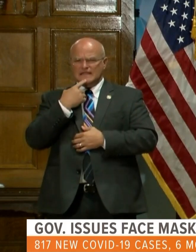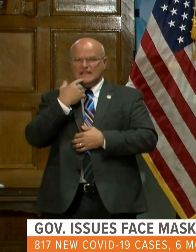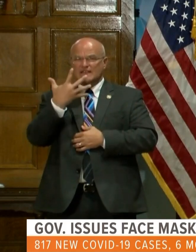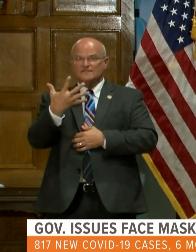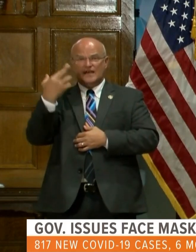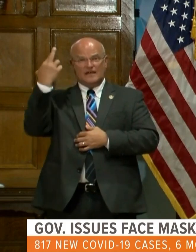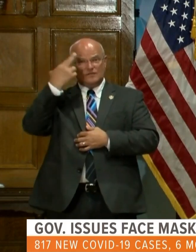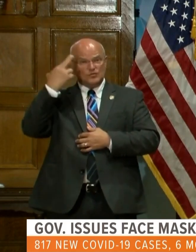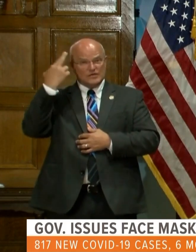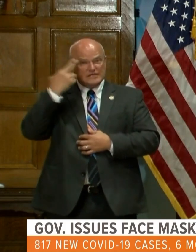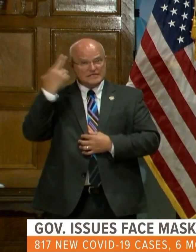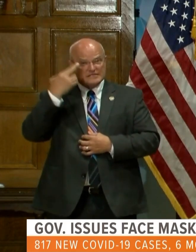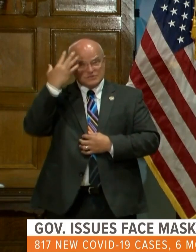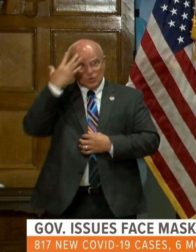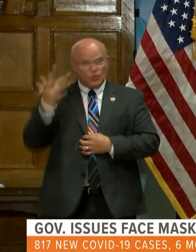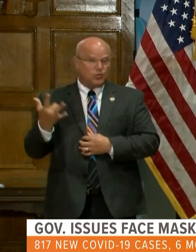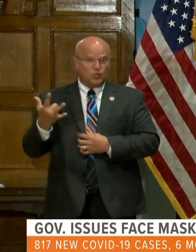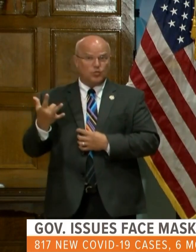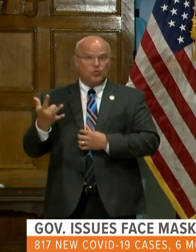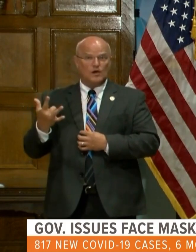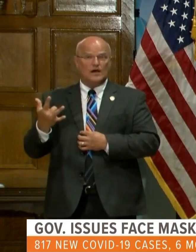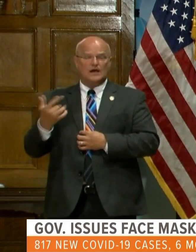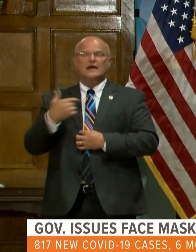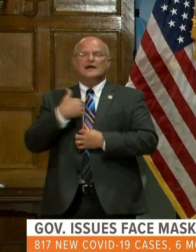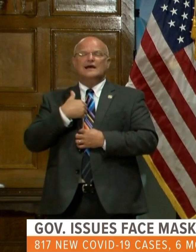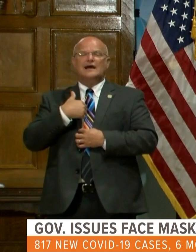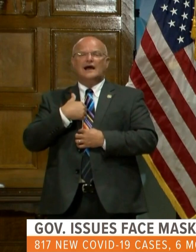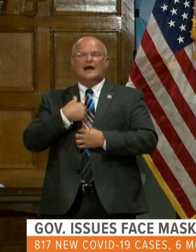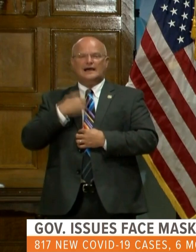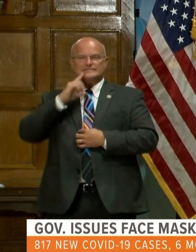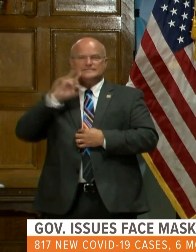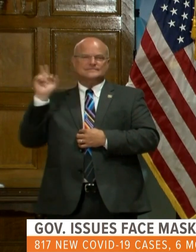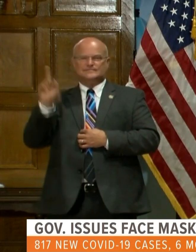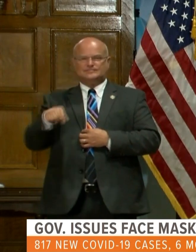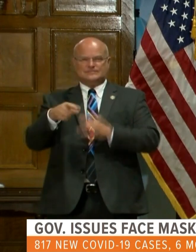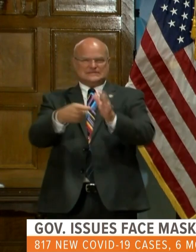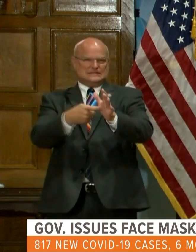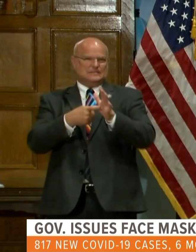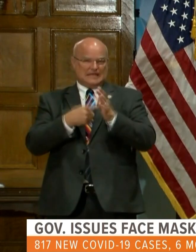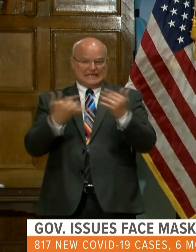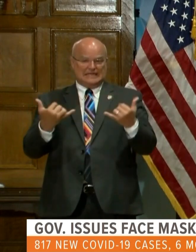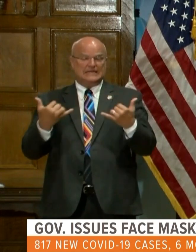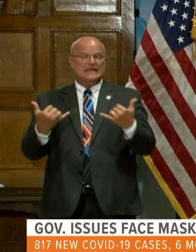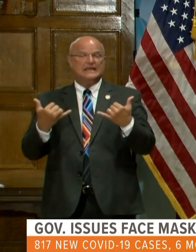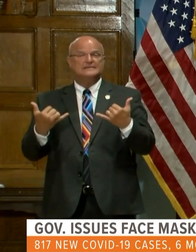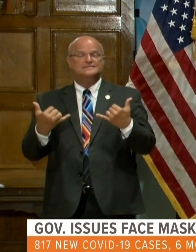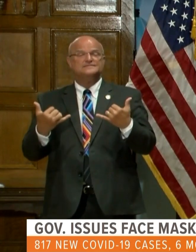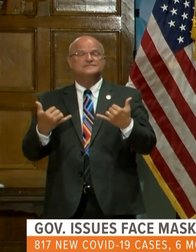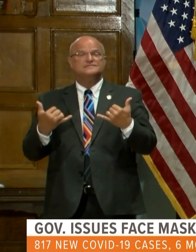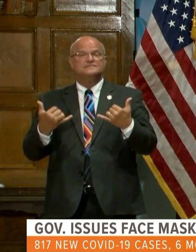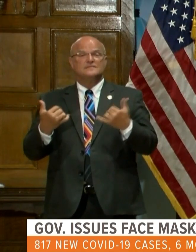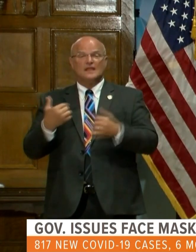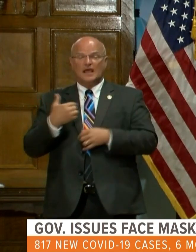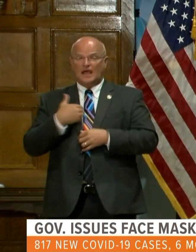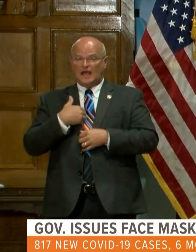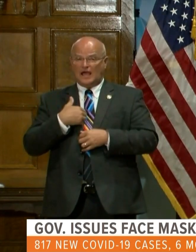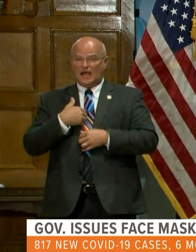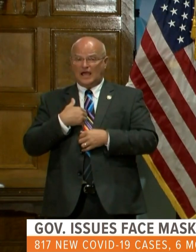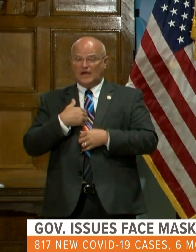different reasons as to why I issued this mandate today. I would